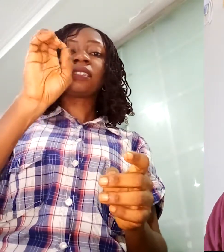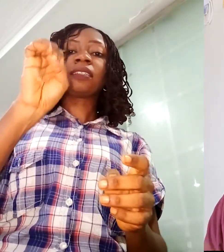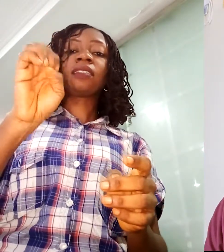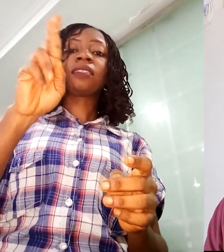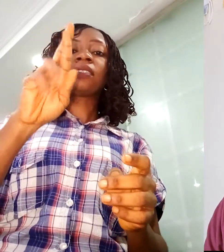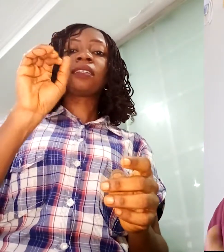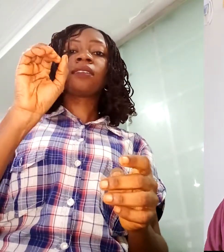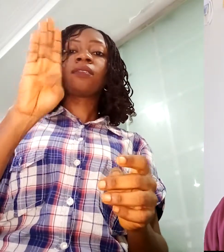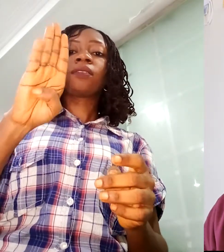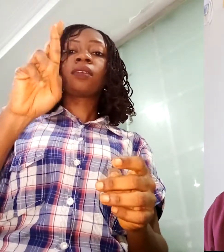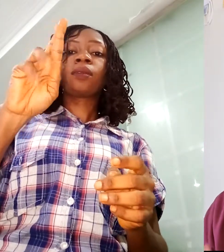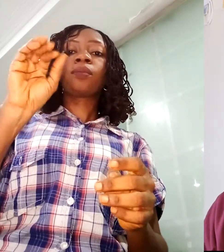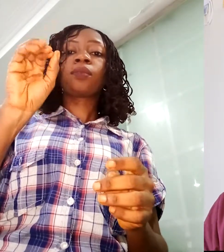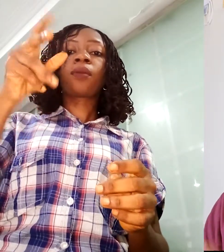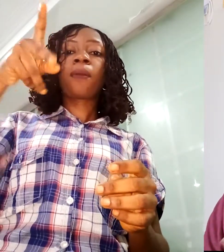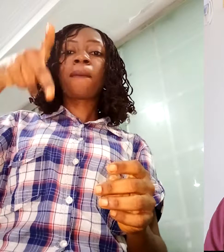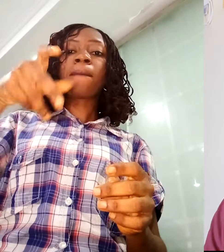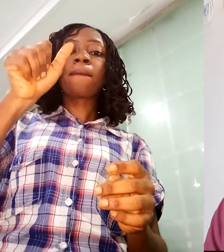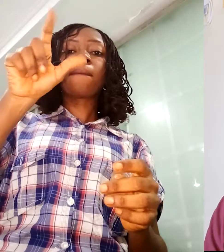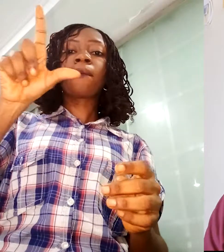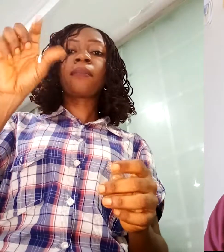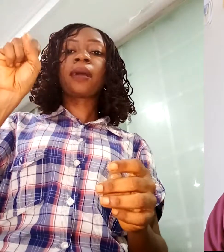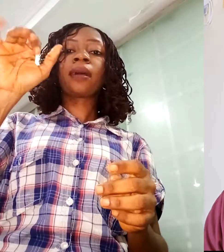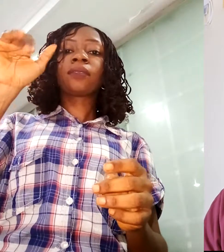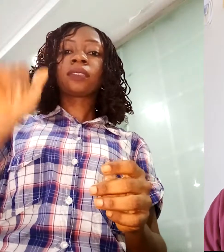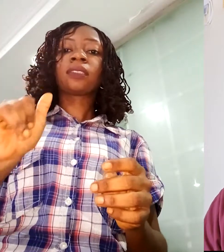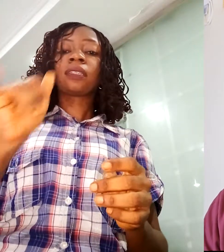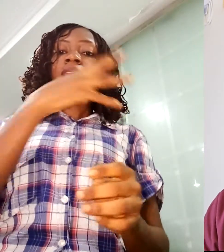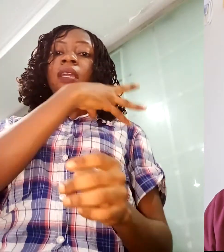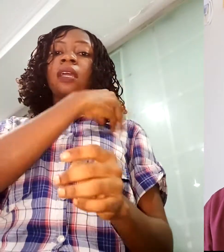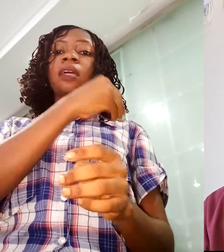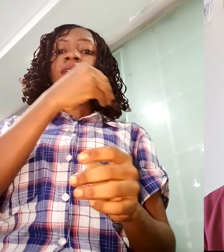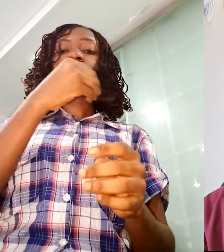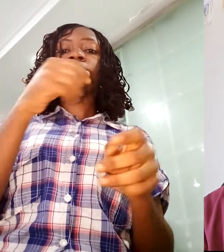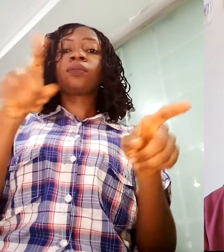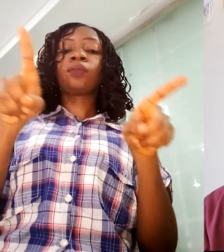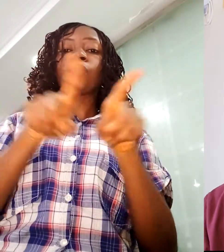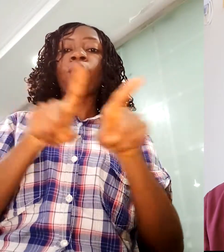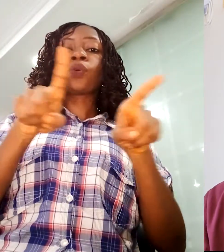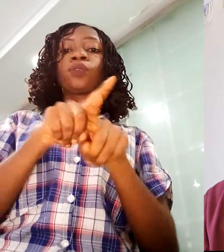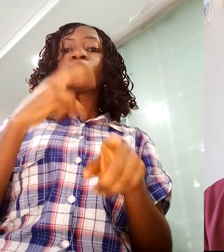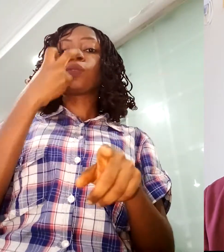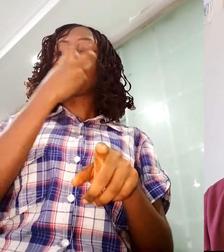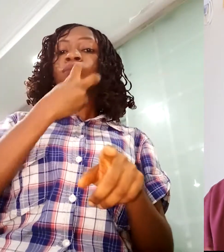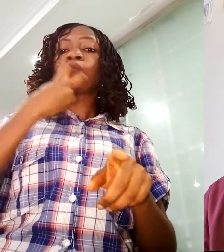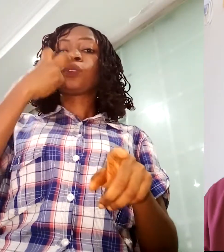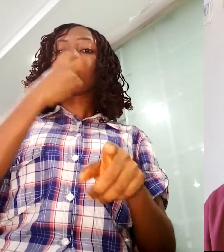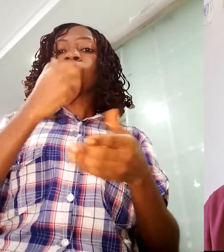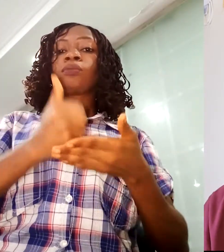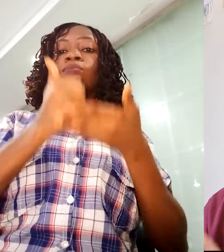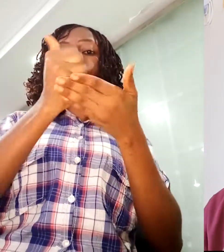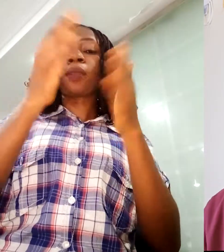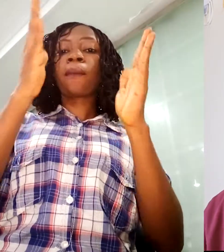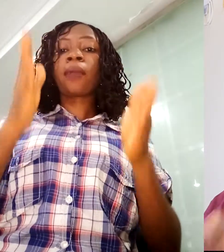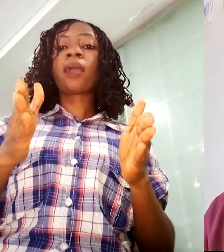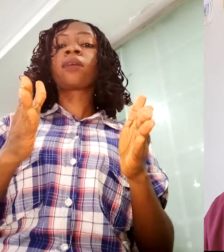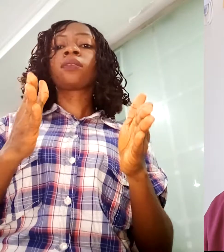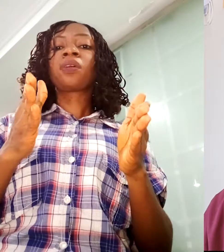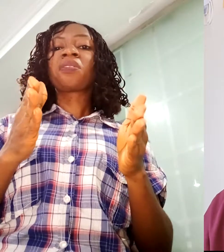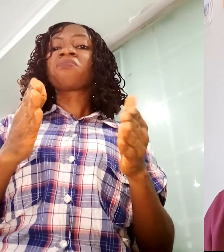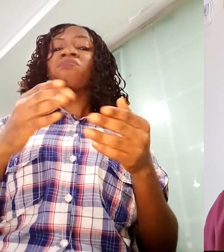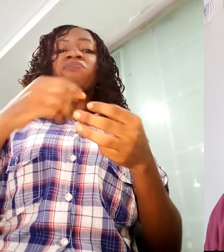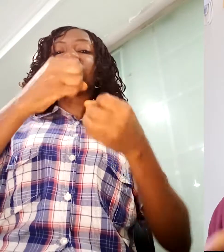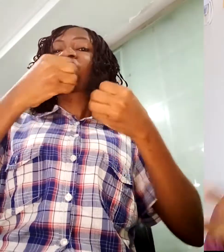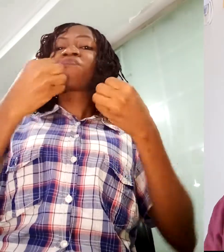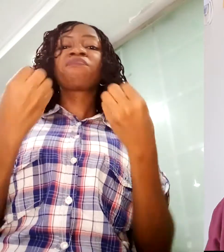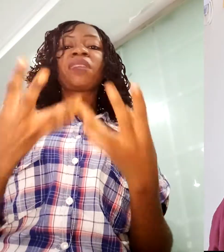SLPs, speech language pathologists or speech therapists, see themselves in this environment. Occupational